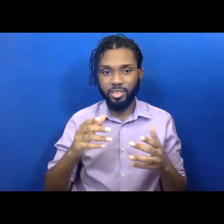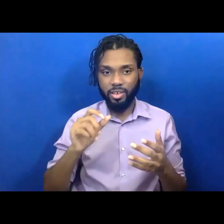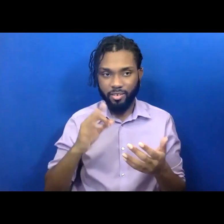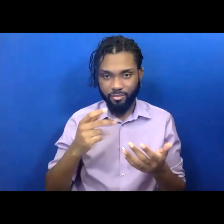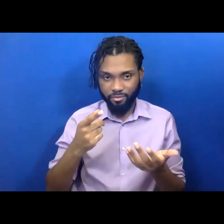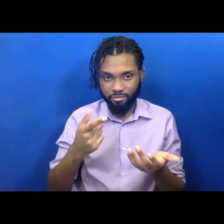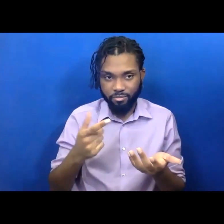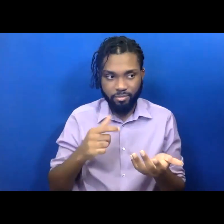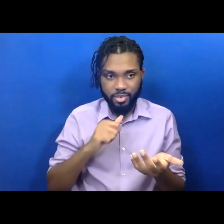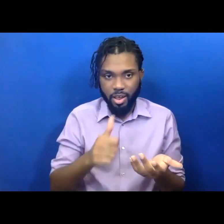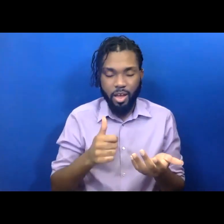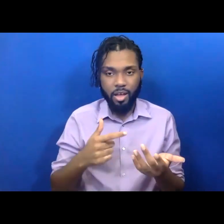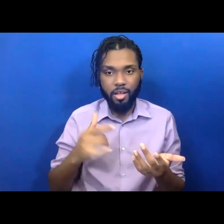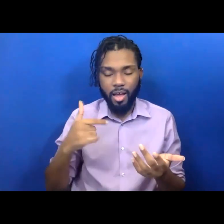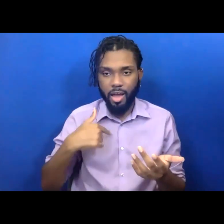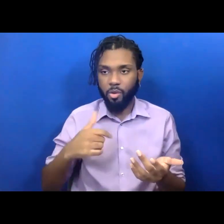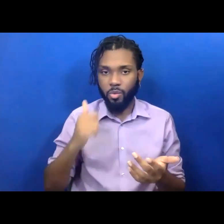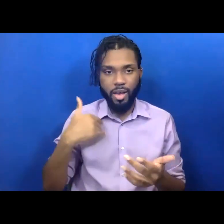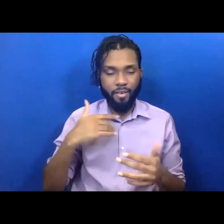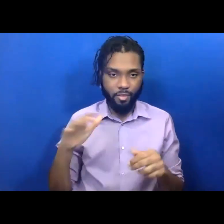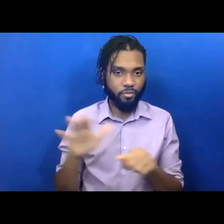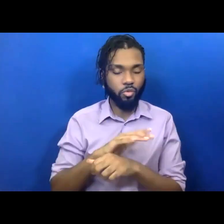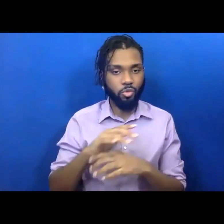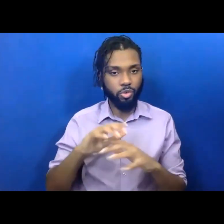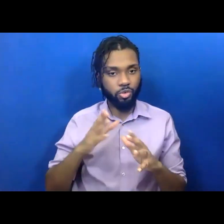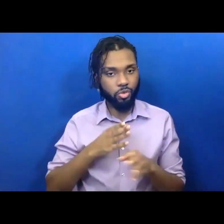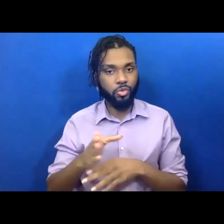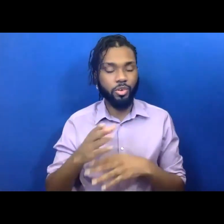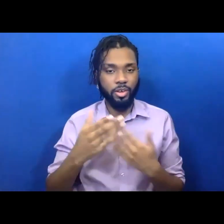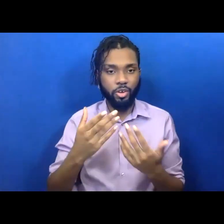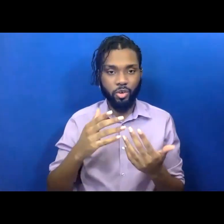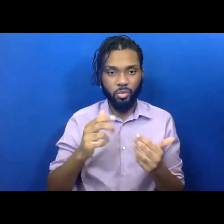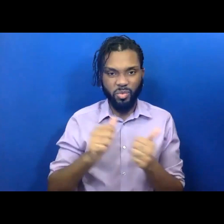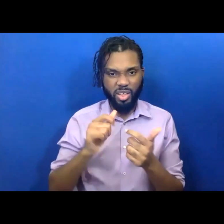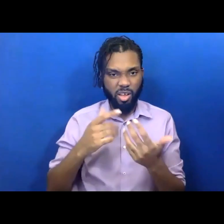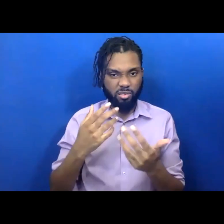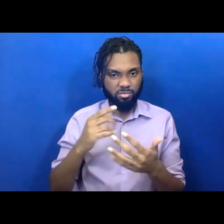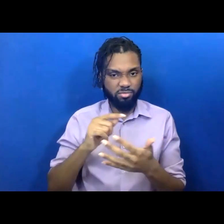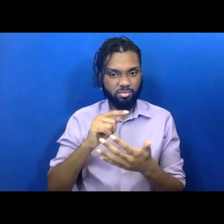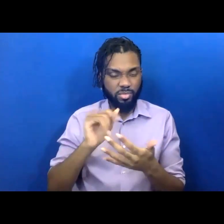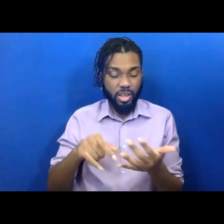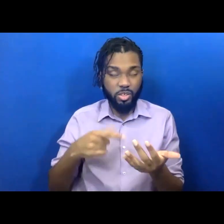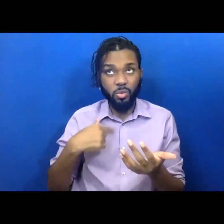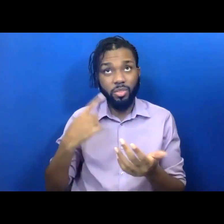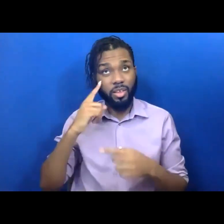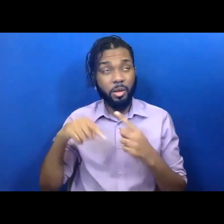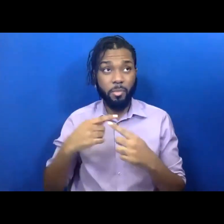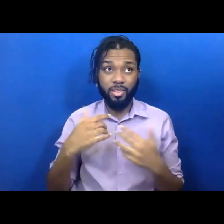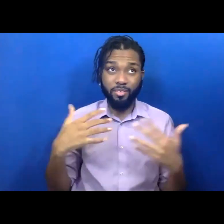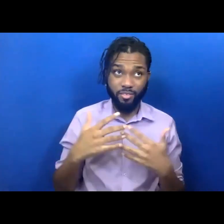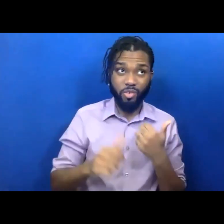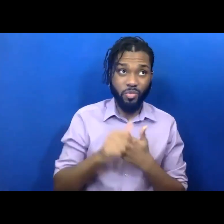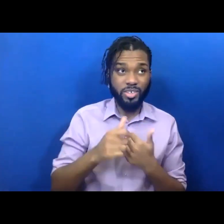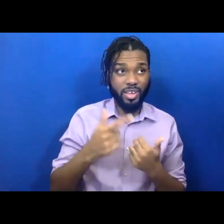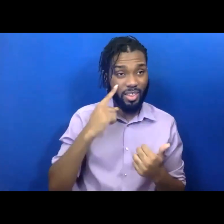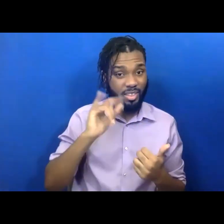full career intellectually, socially, practically, or professionally. So when I kind of think about those fear and risk, I think of them as being very